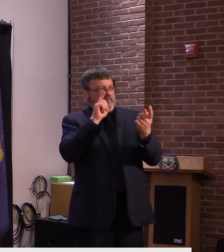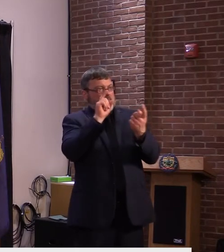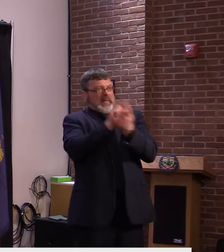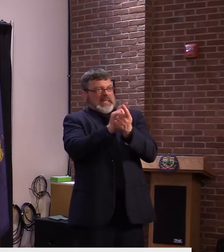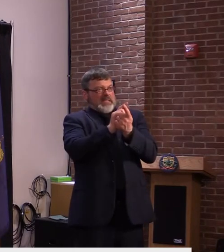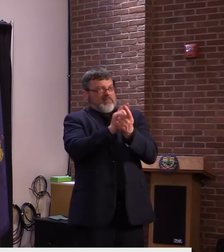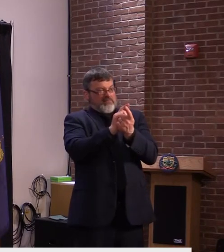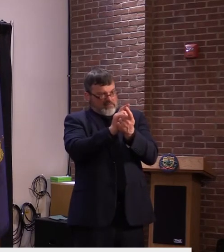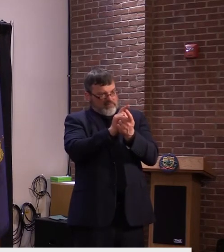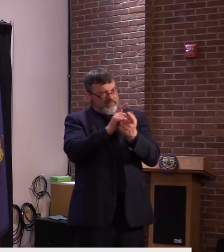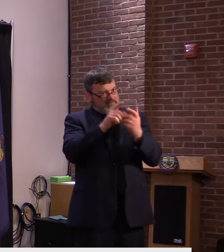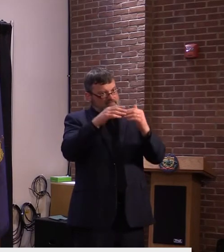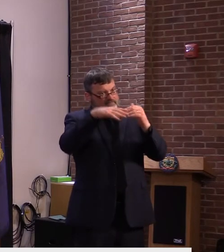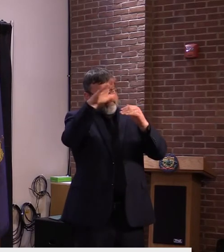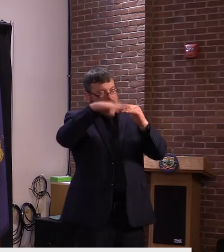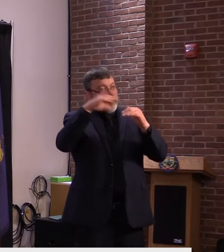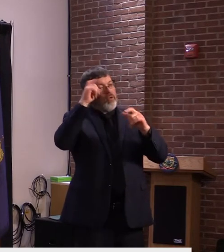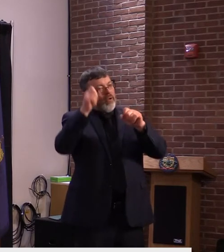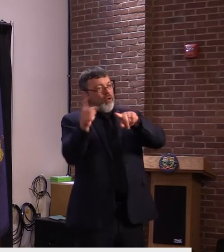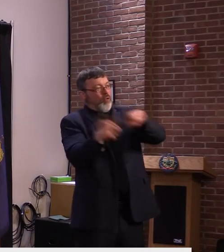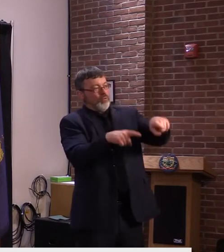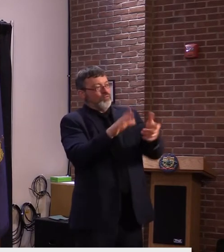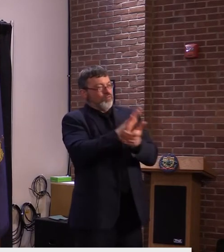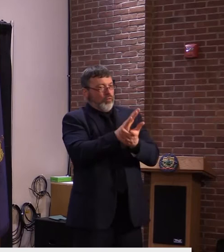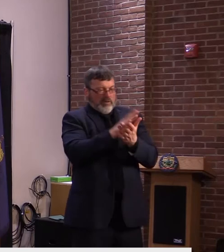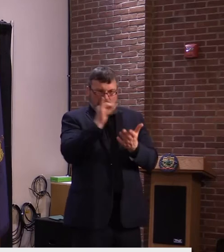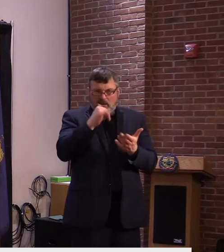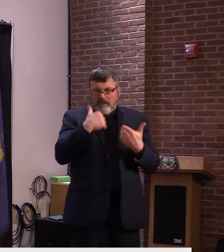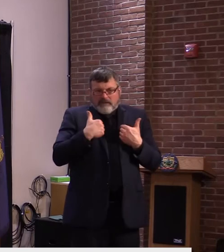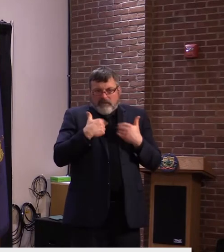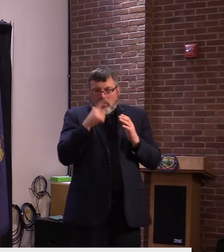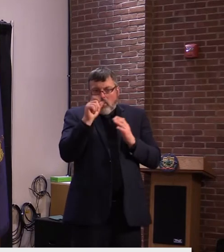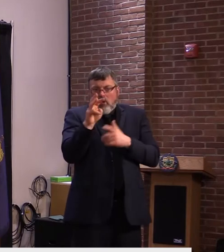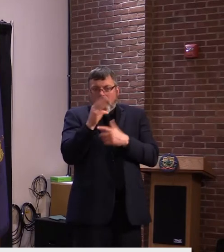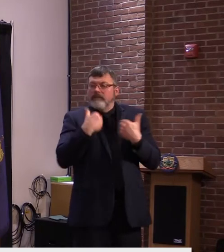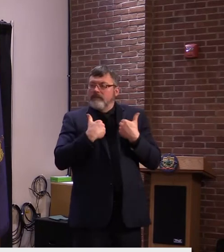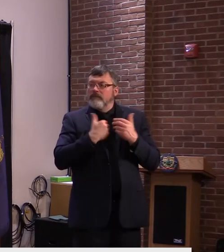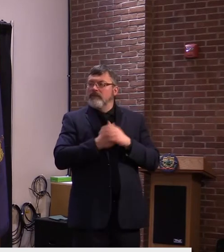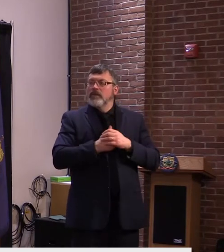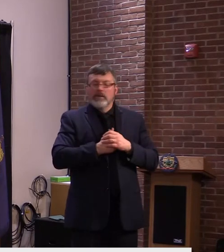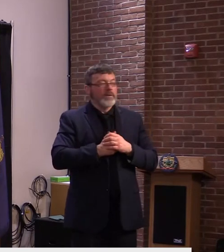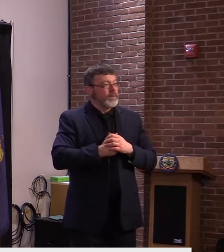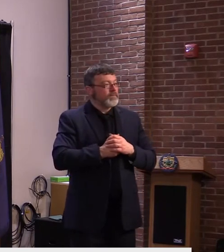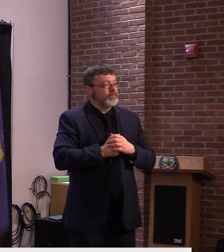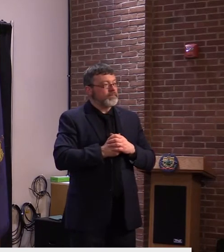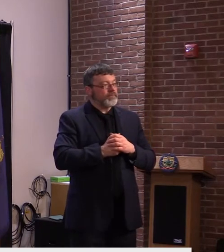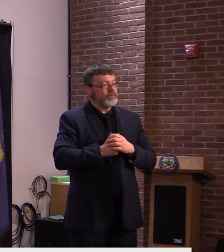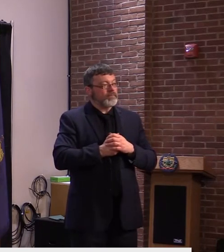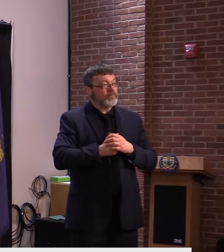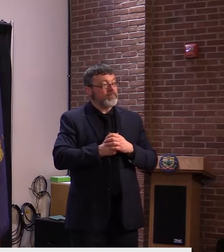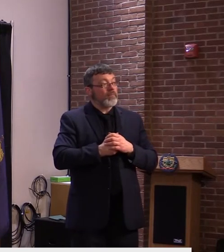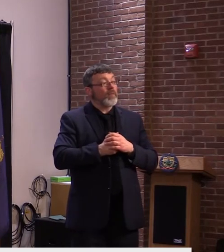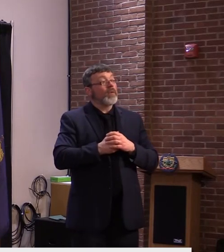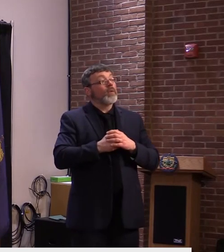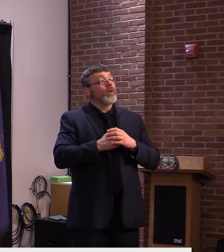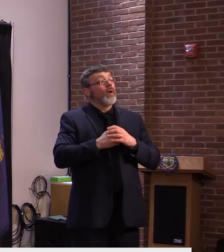the vaccine schedule. The topic of a mandated